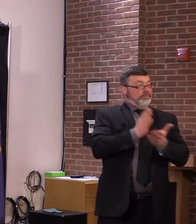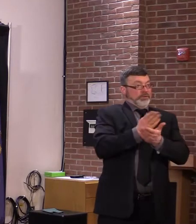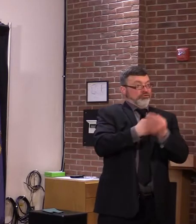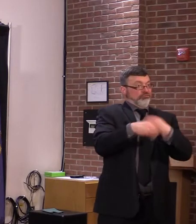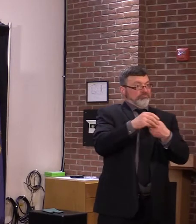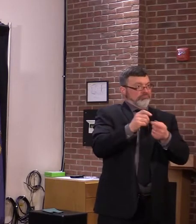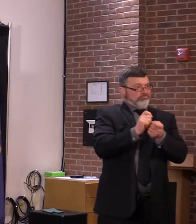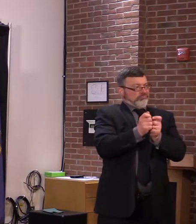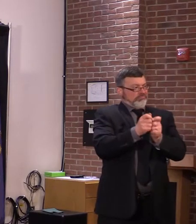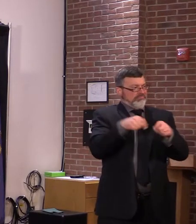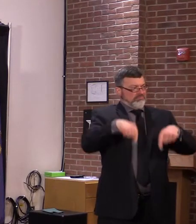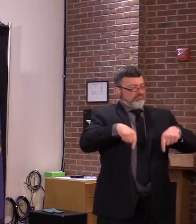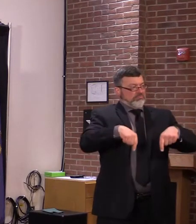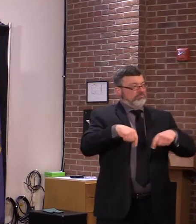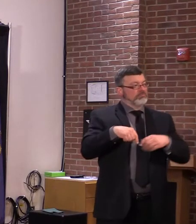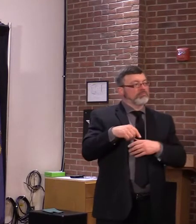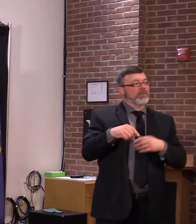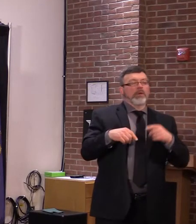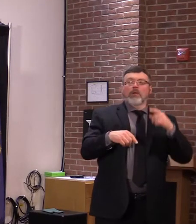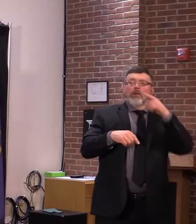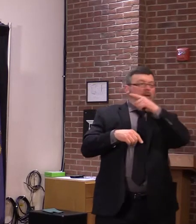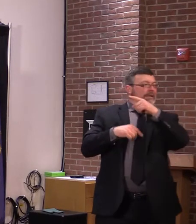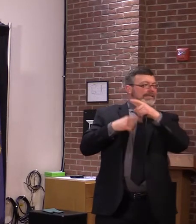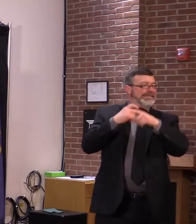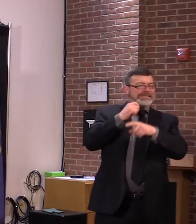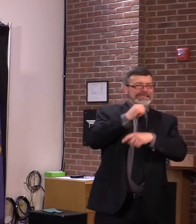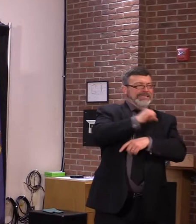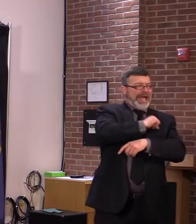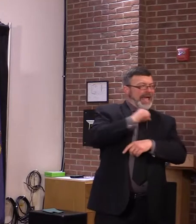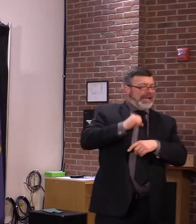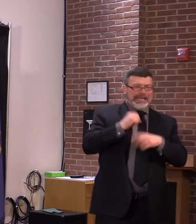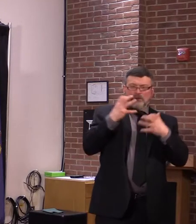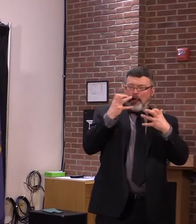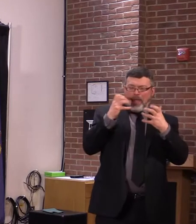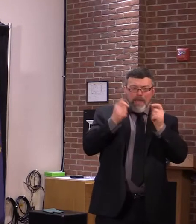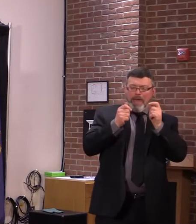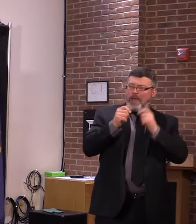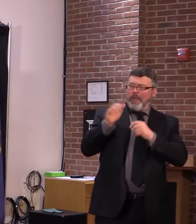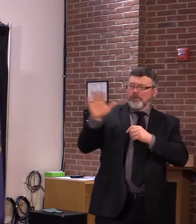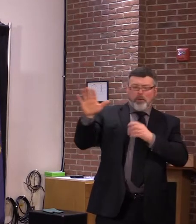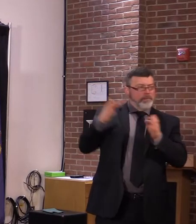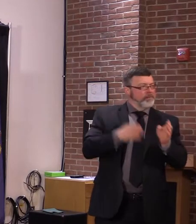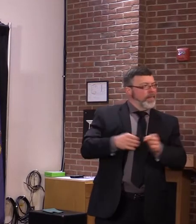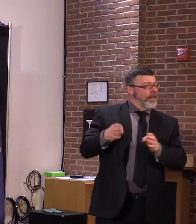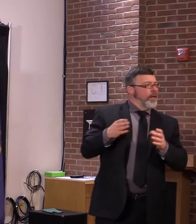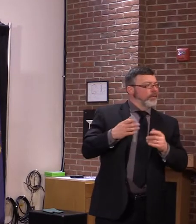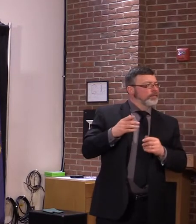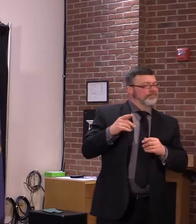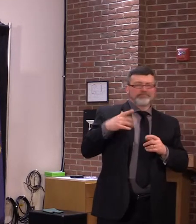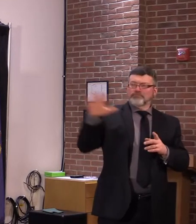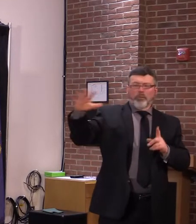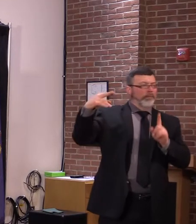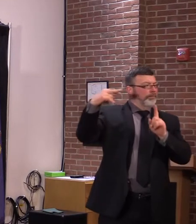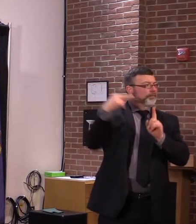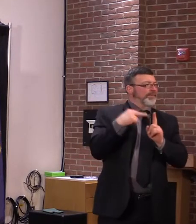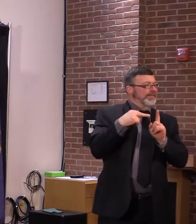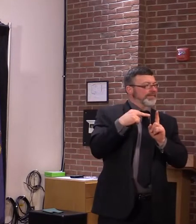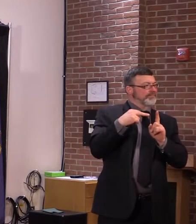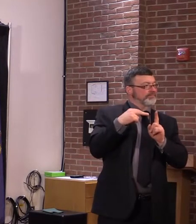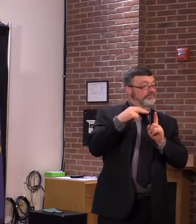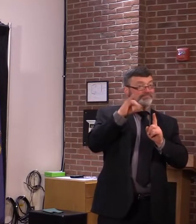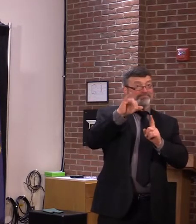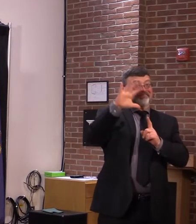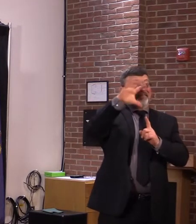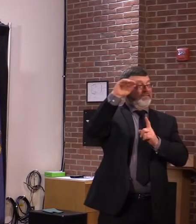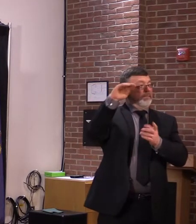looking to fast track this week, put on your desk? And specifically, what do you make of the $50 million investment